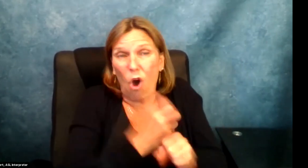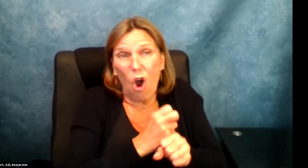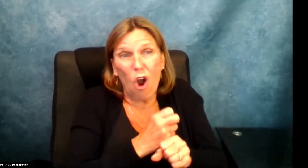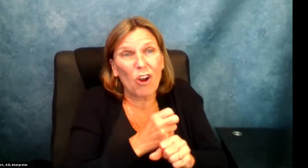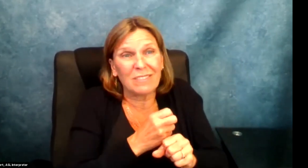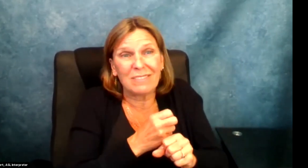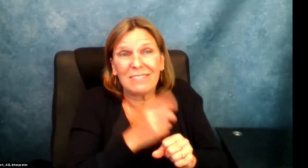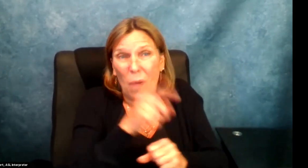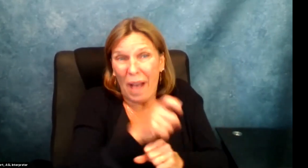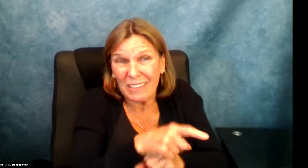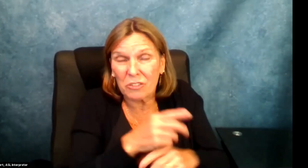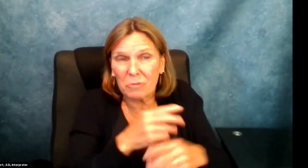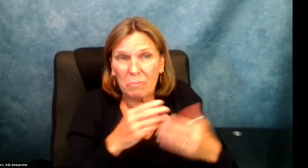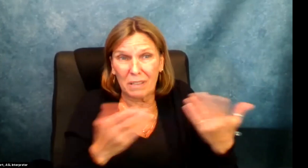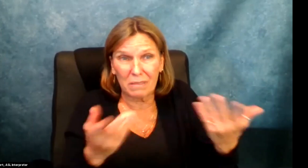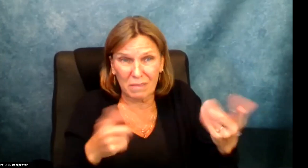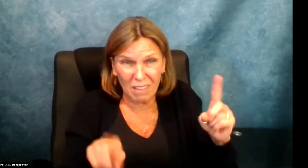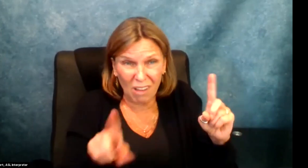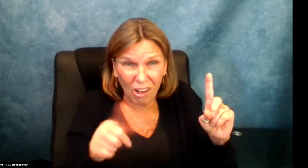that?